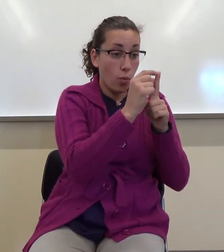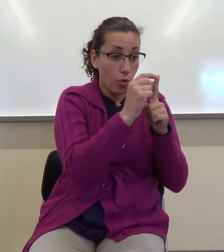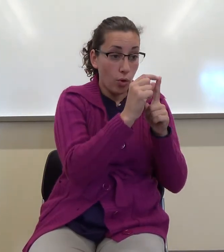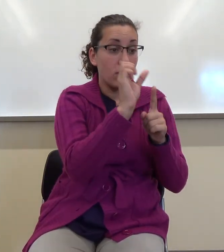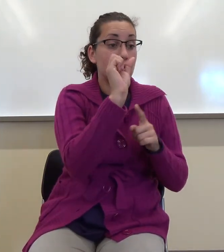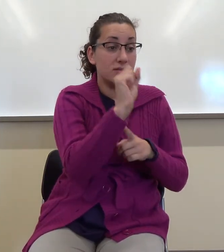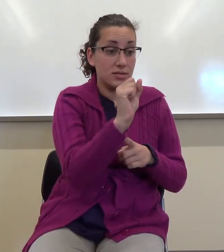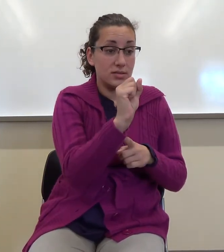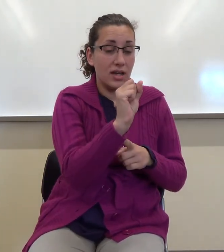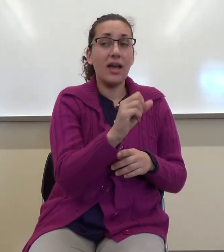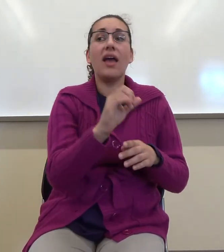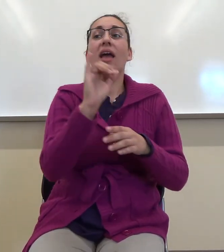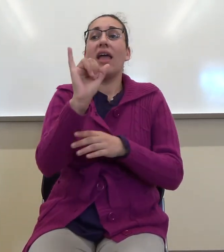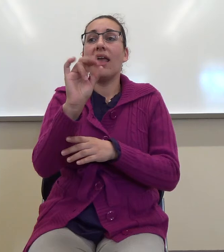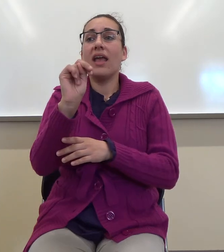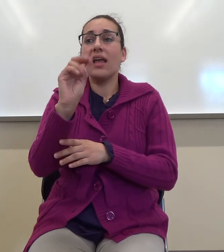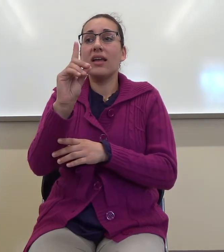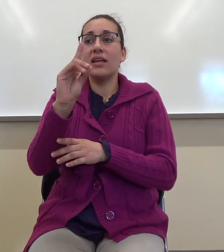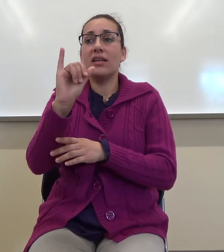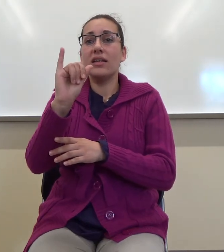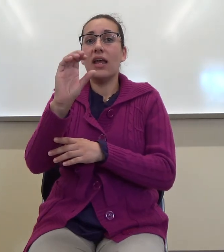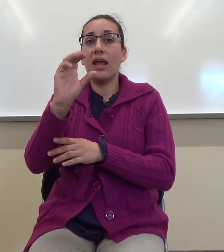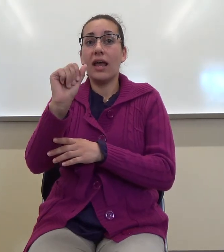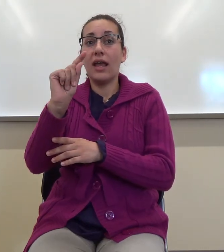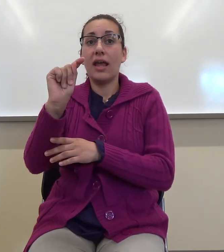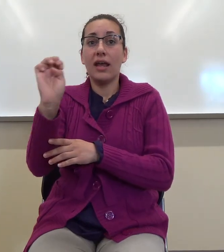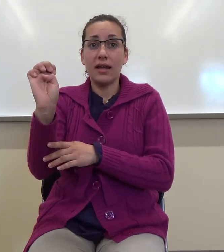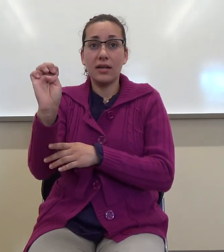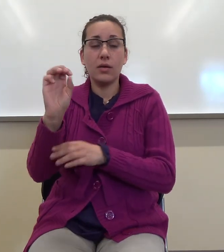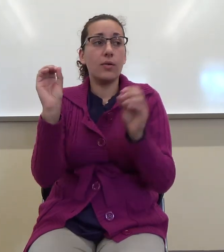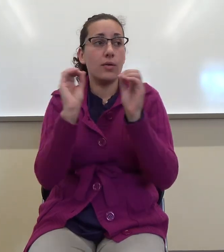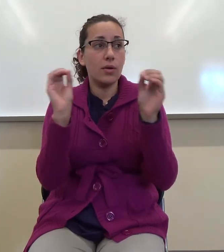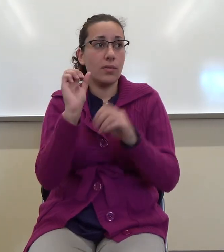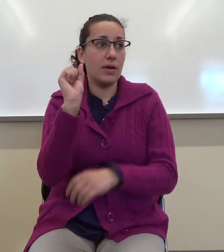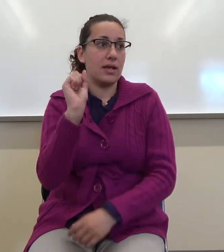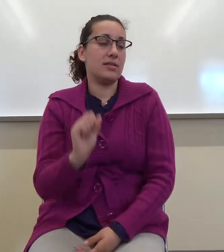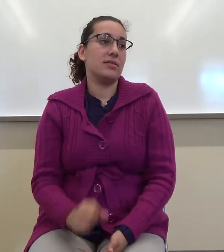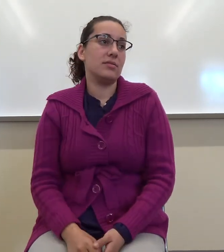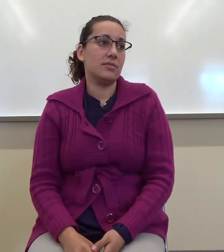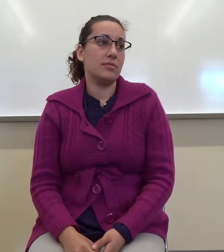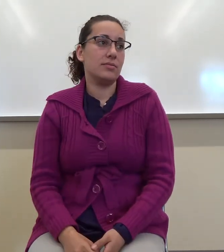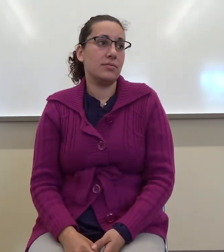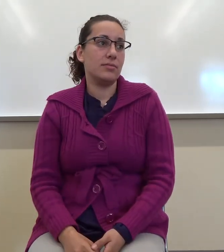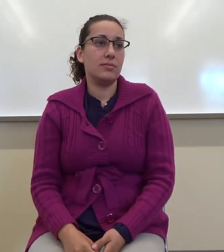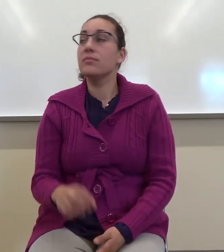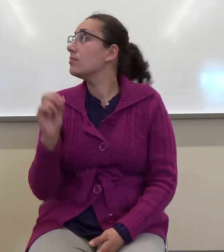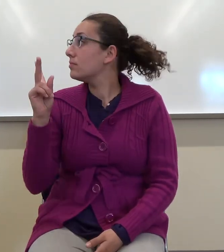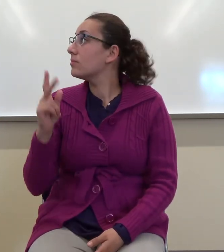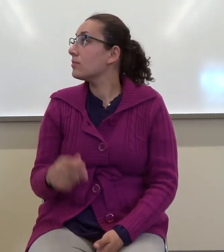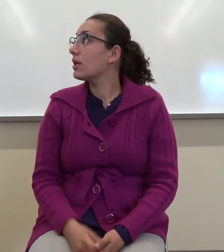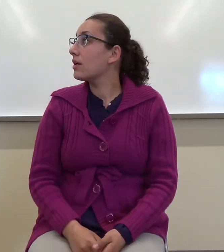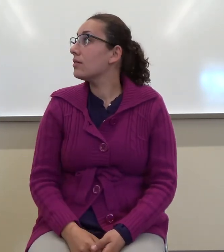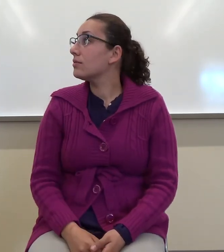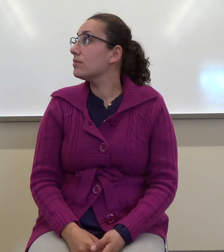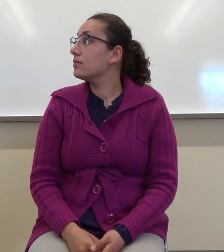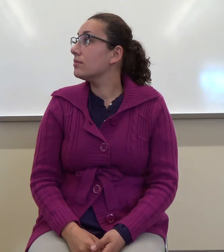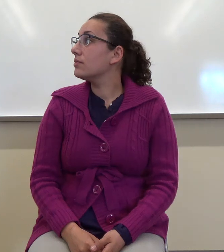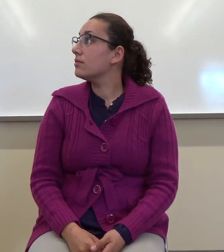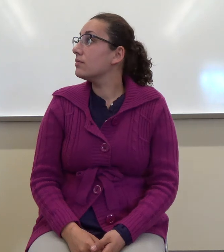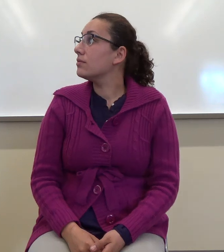So that's called the subject, which is this, not this, should agree with its verb.